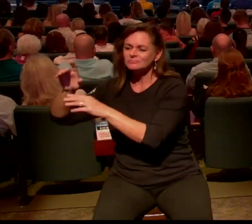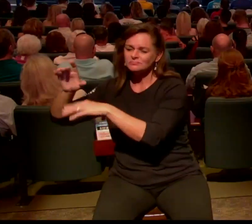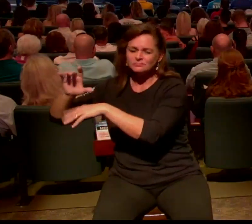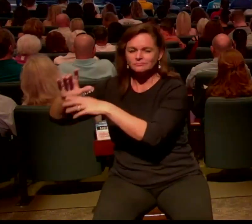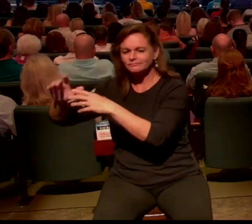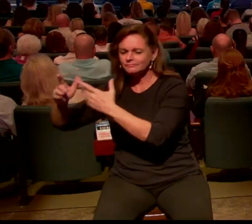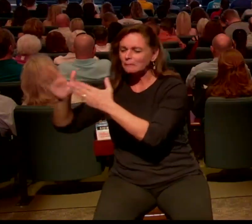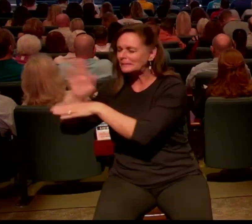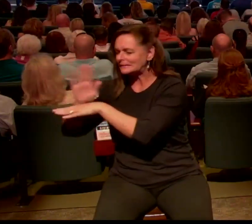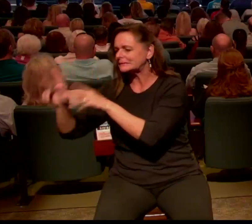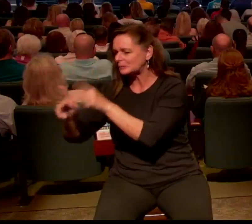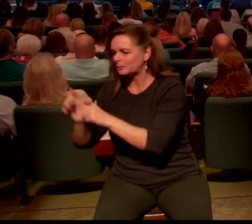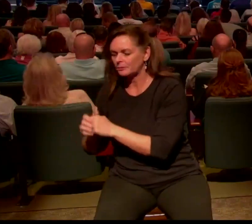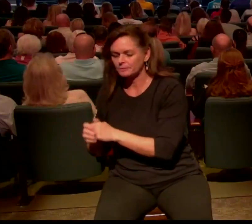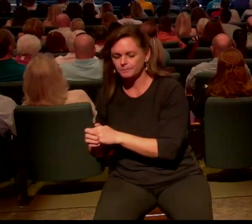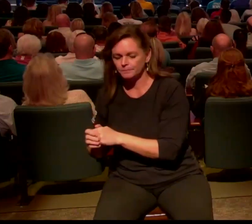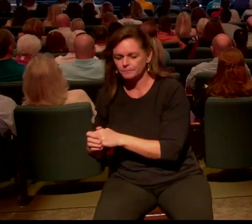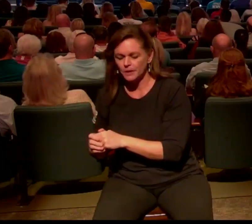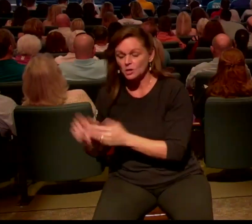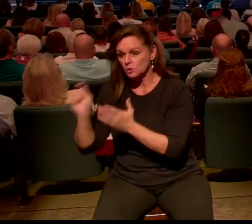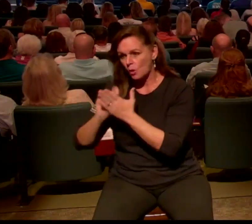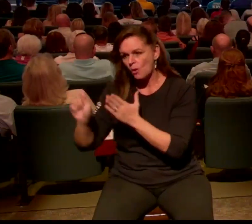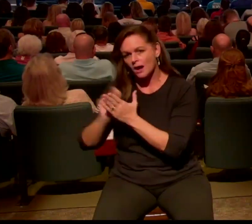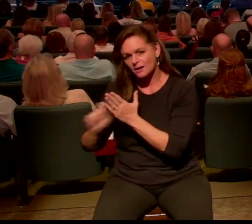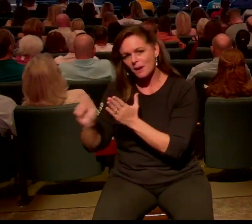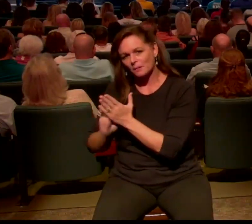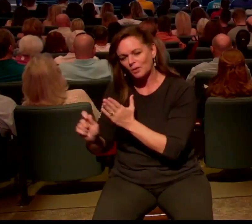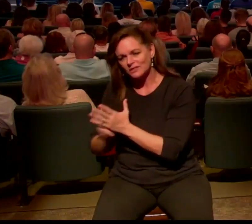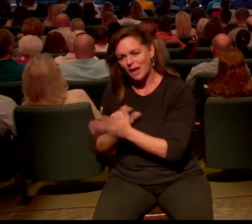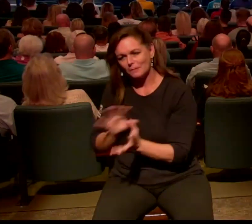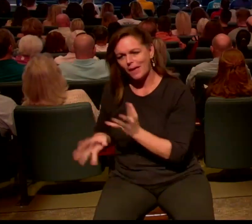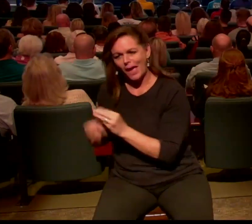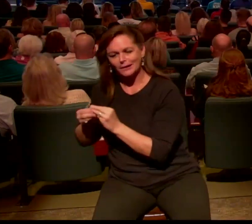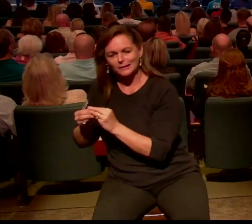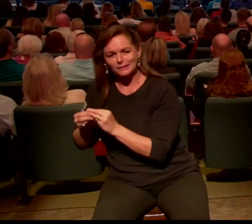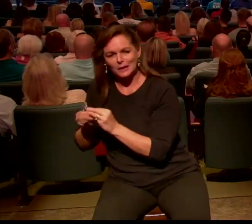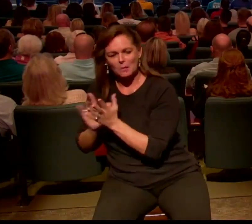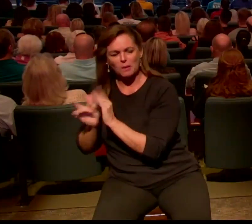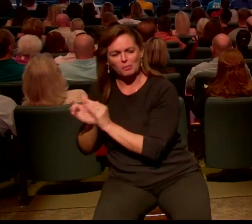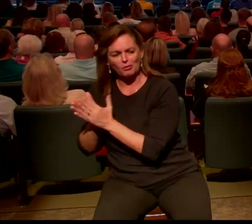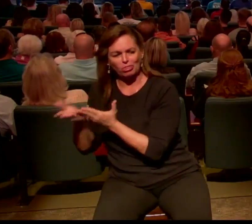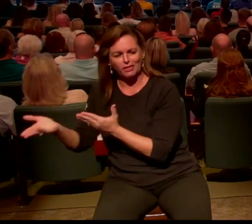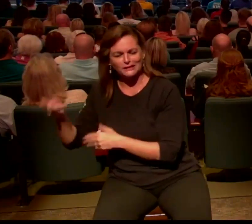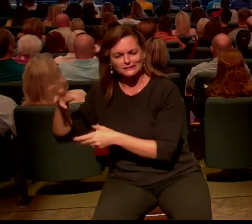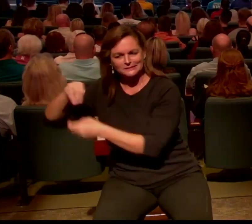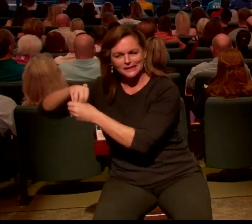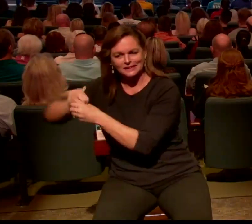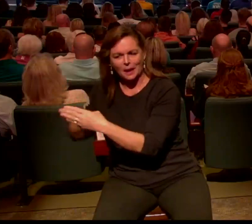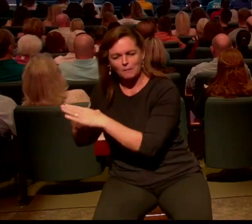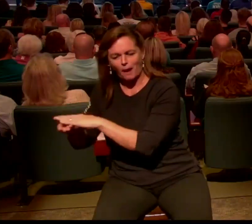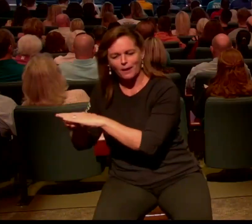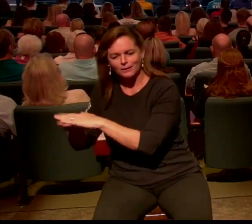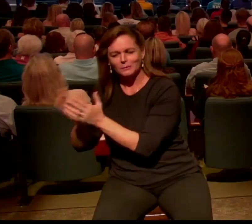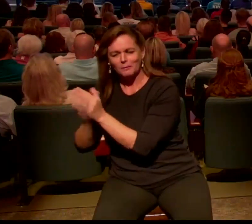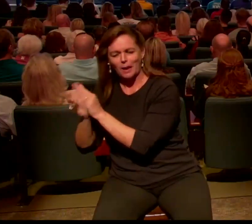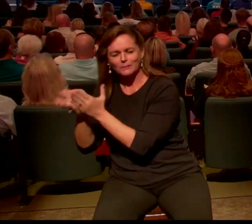so much that I'm more and more in my books getting to put biblical stuff and a little bit of just some good